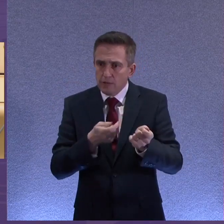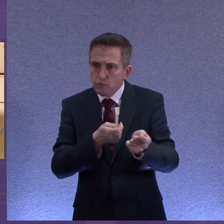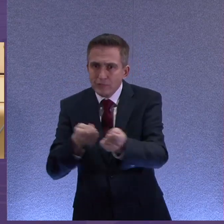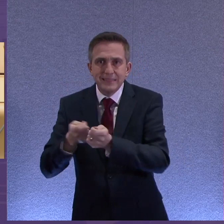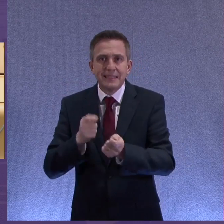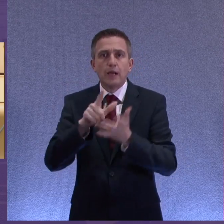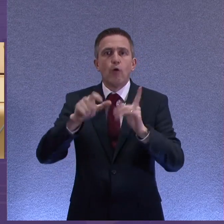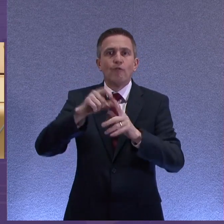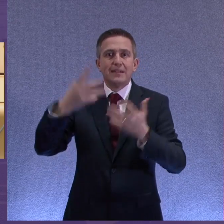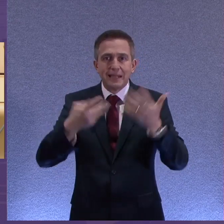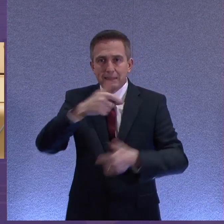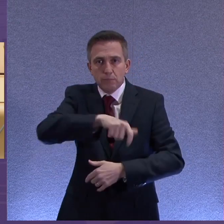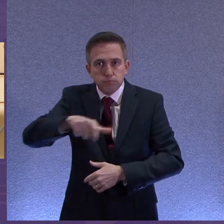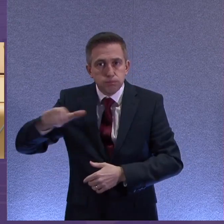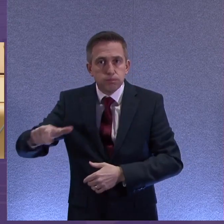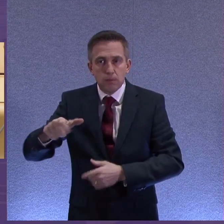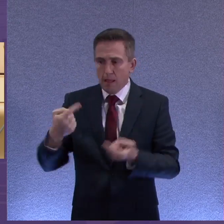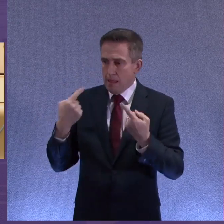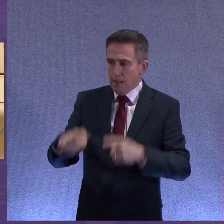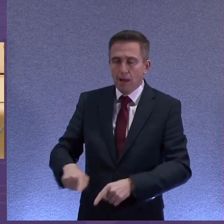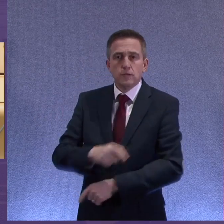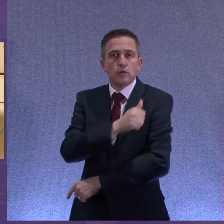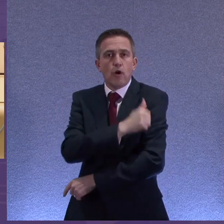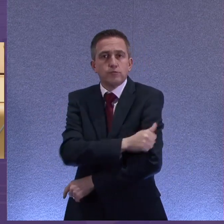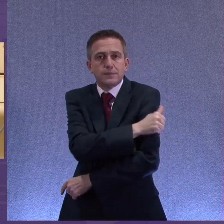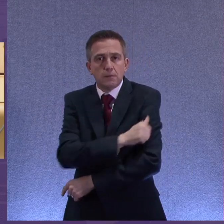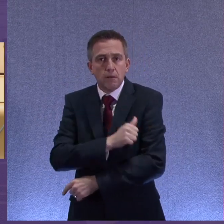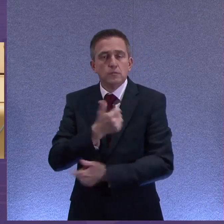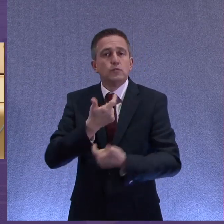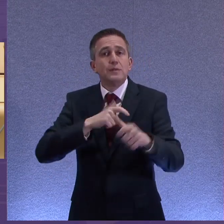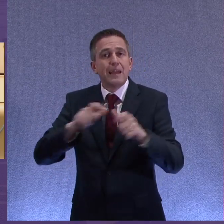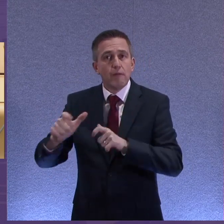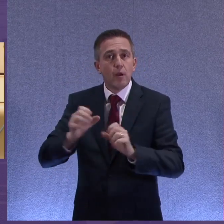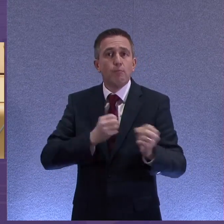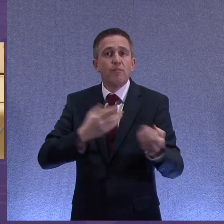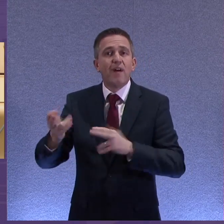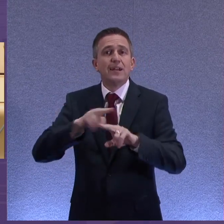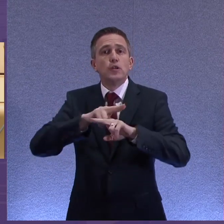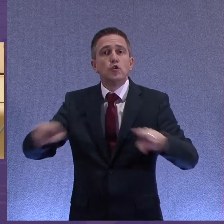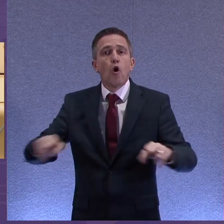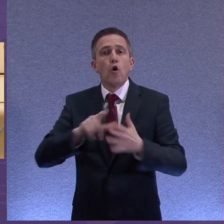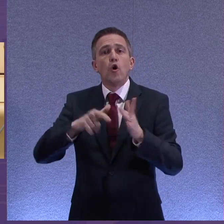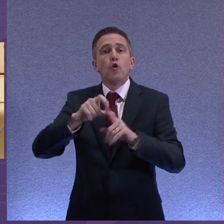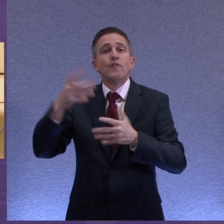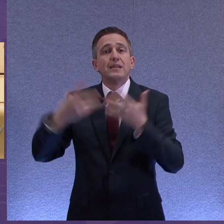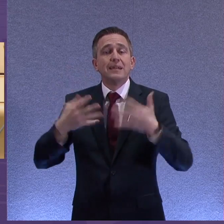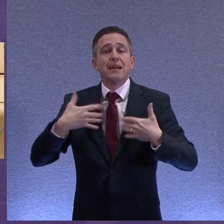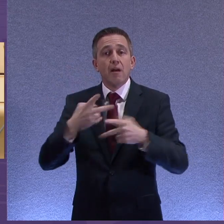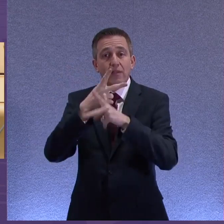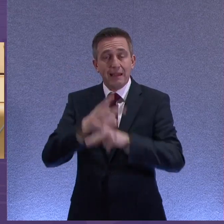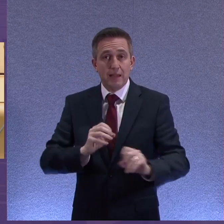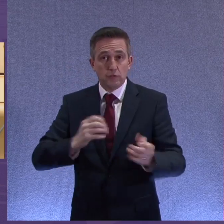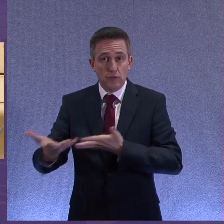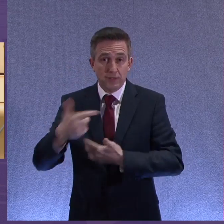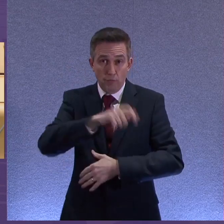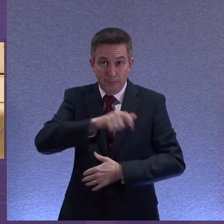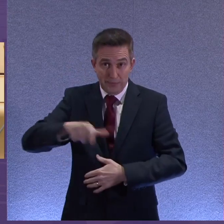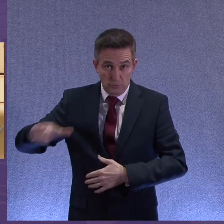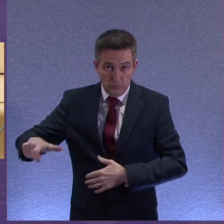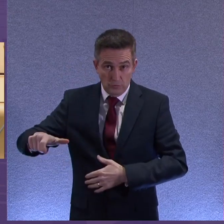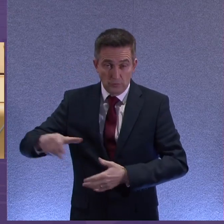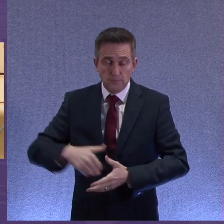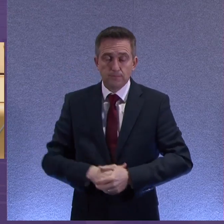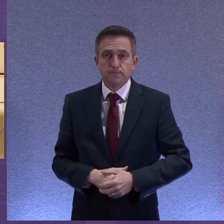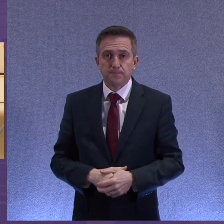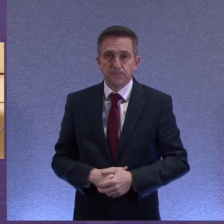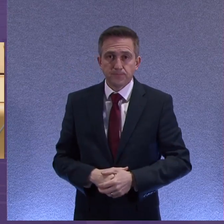GP service to continue delivering important non-COVID-19 healthcare to patients. But it